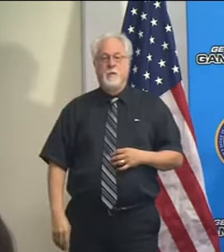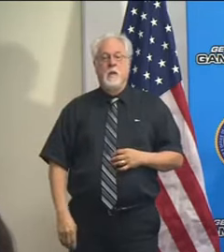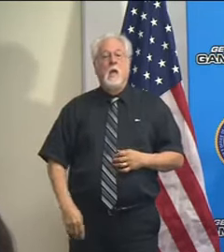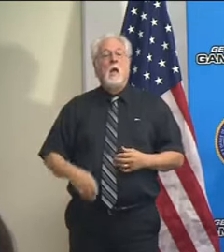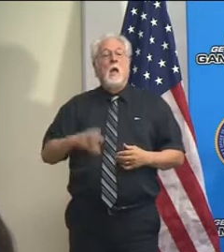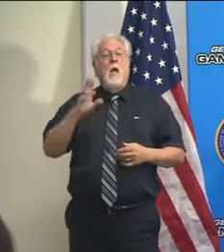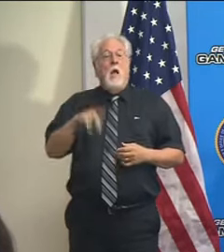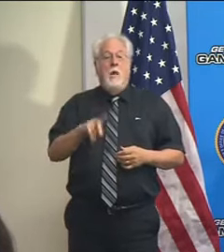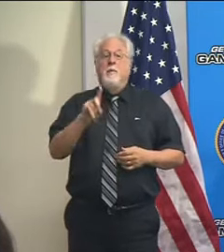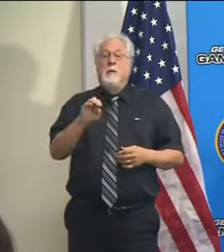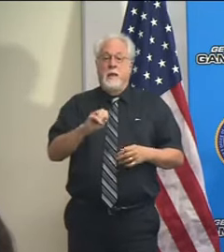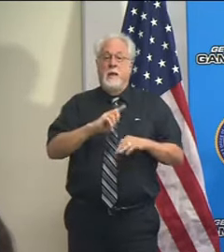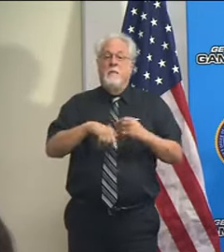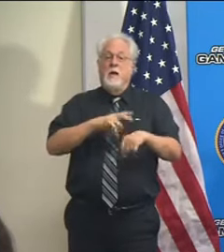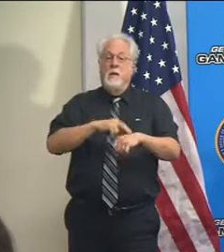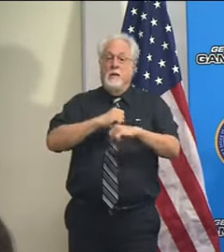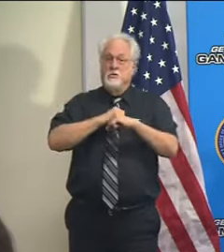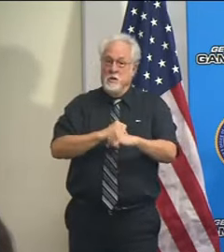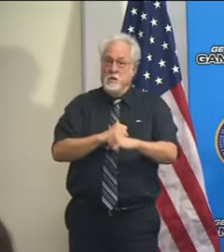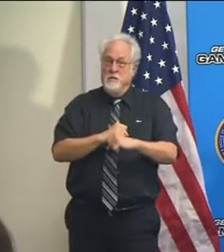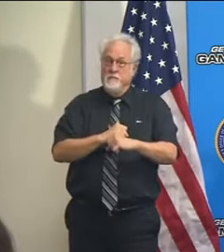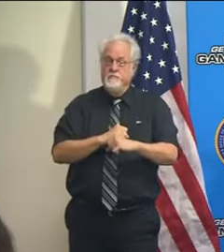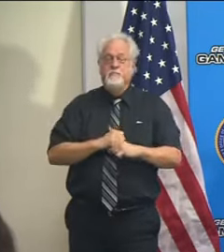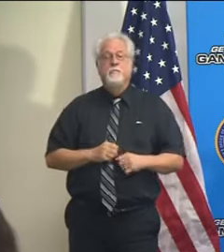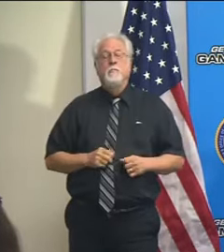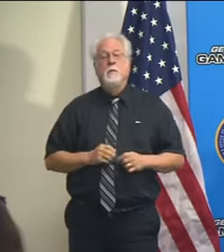An update on the National Guard activities.